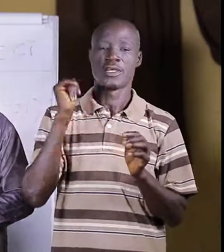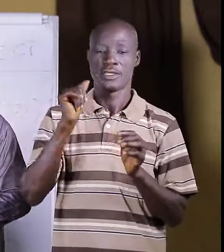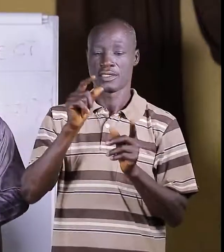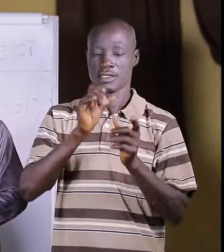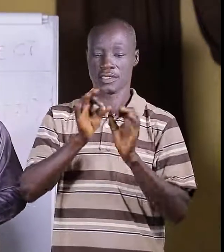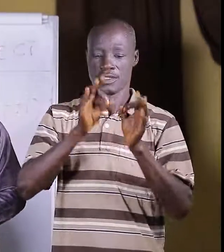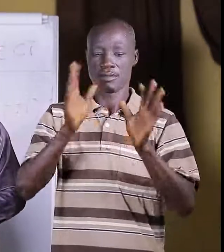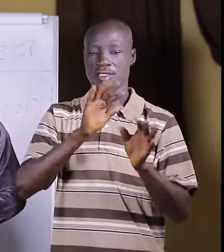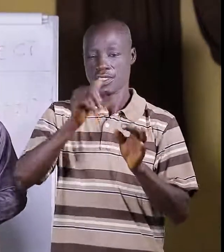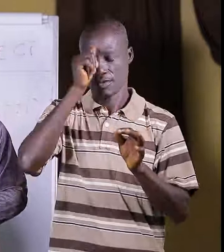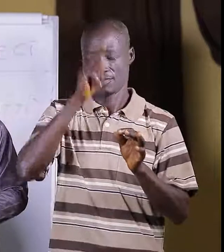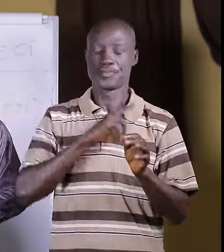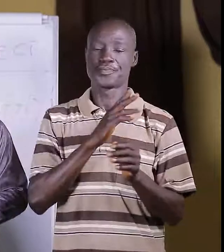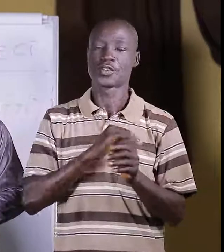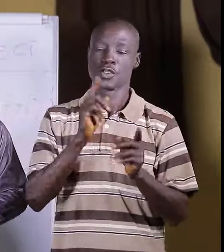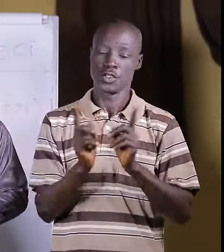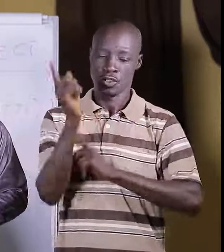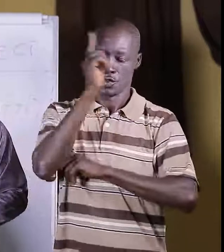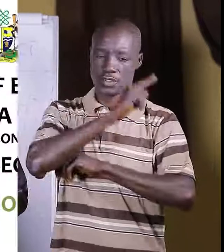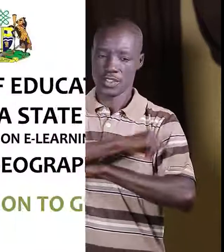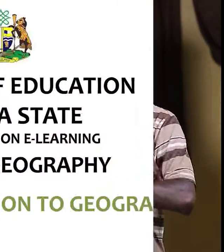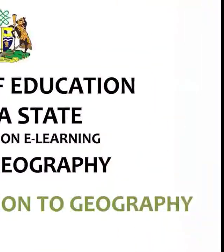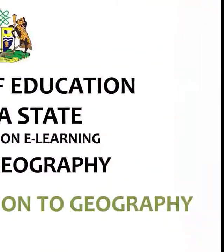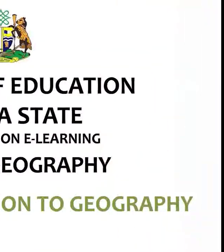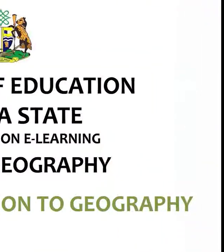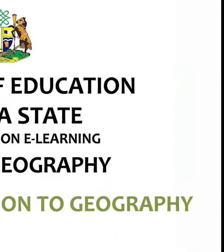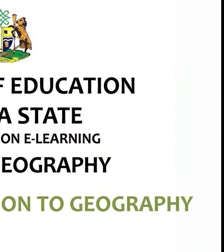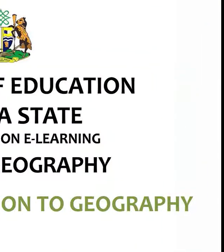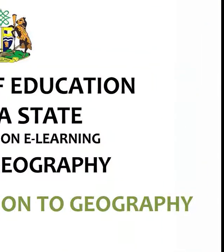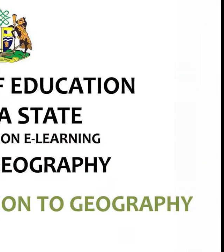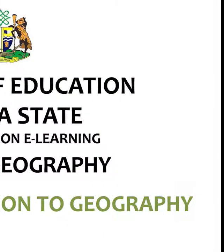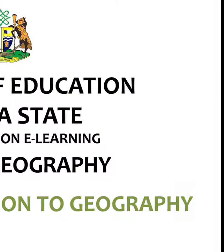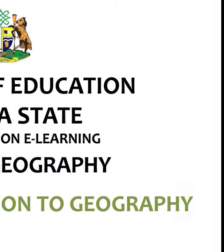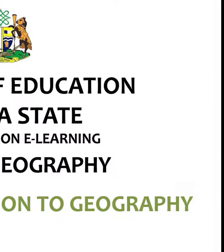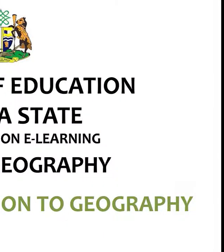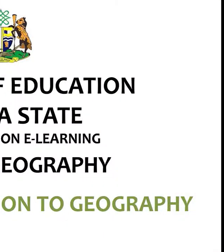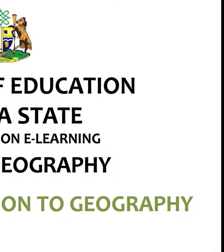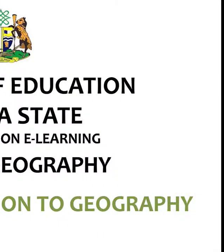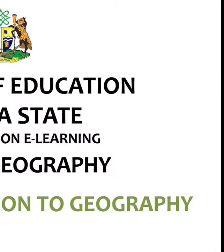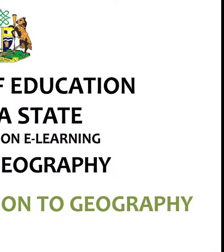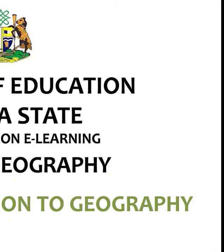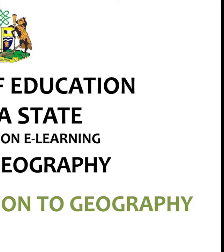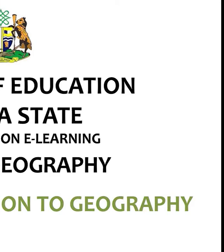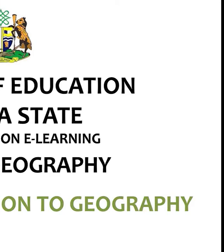Today, our topic is going to be on the introduction to geography.